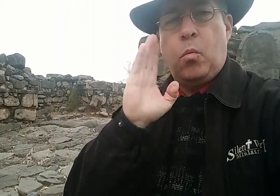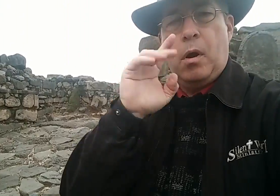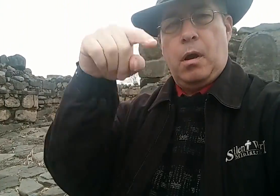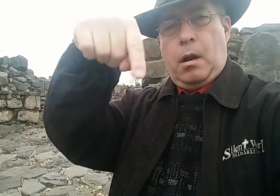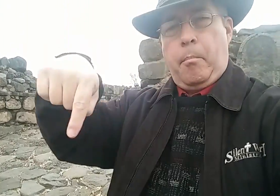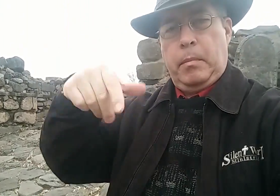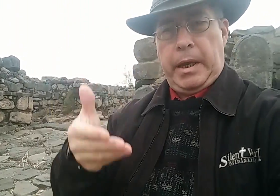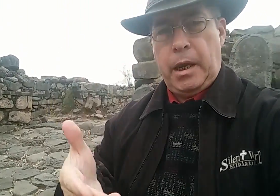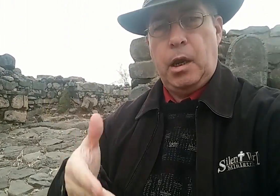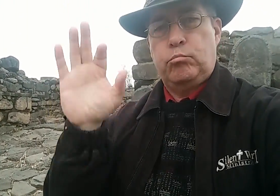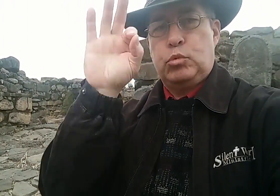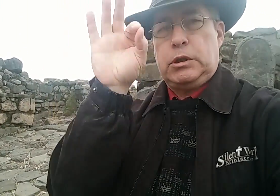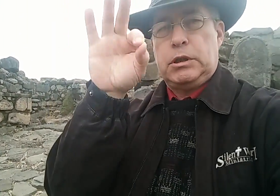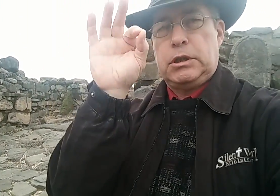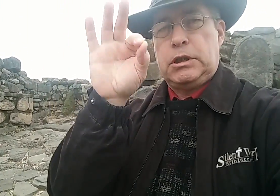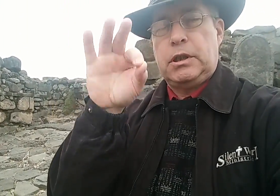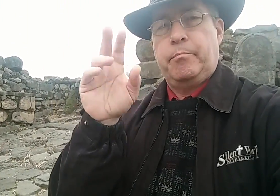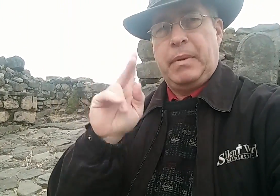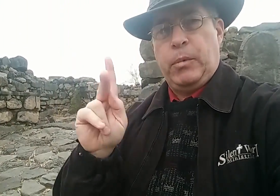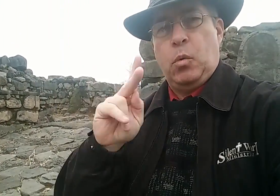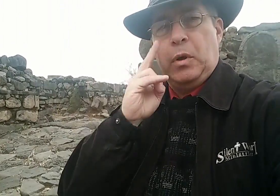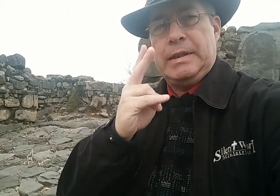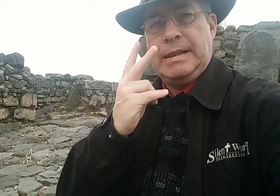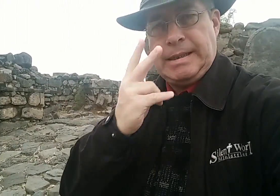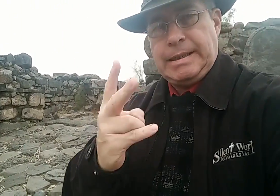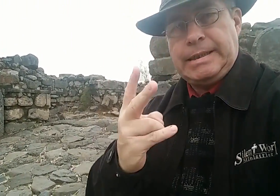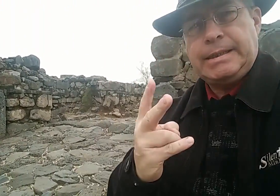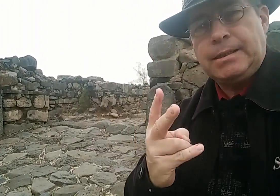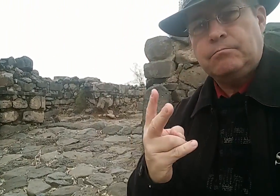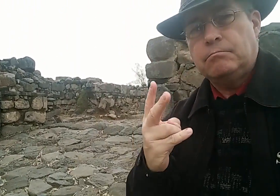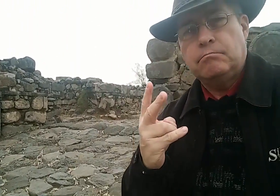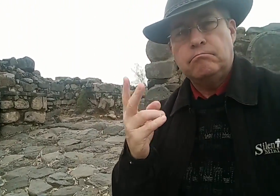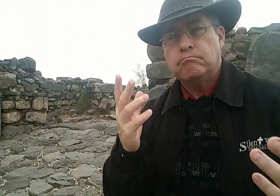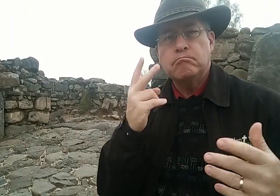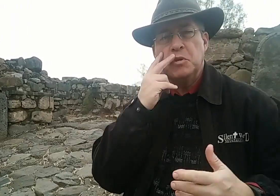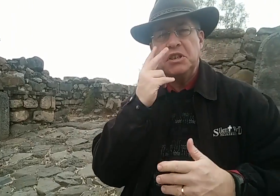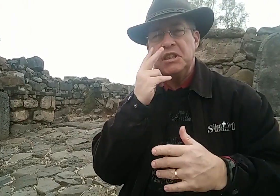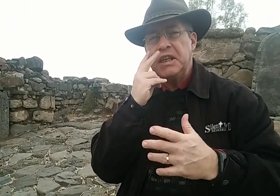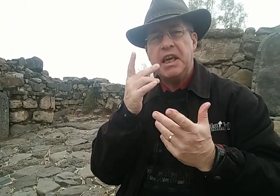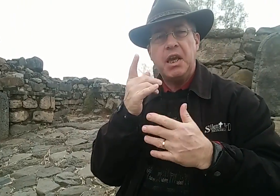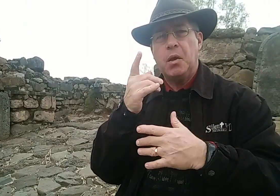see here, this is where prophets would come. This is where people would come to